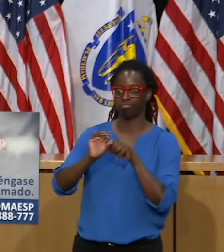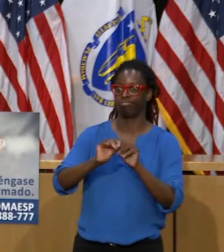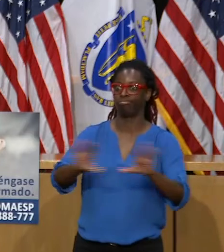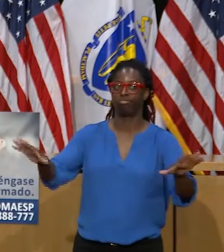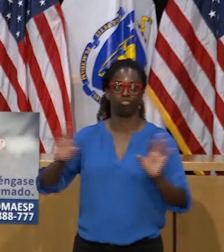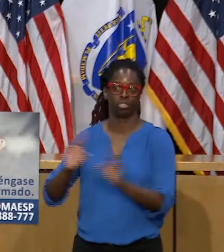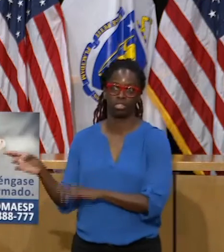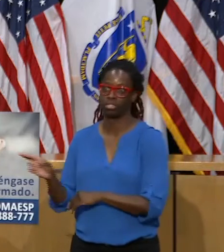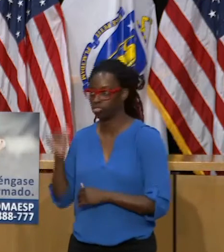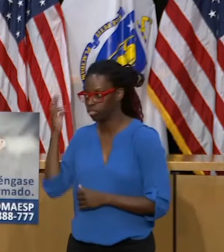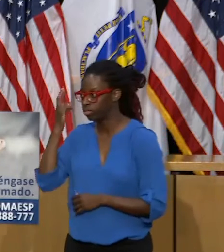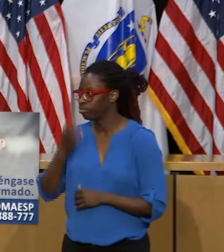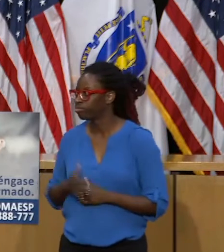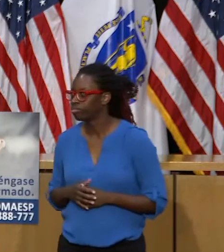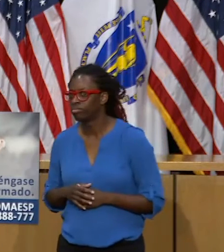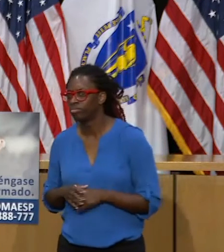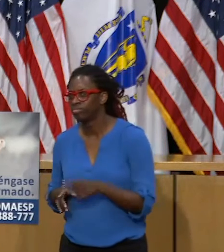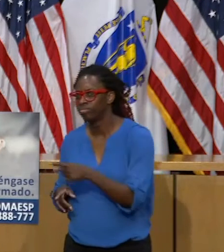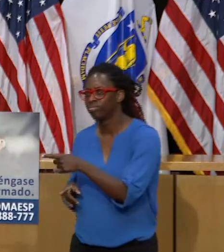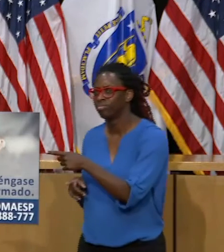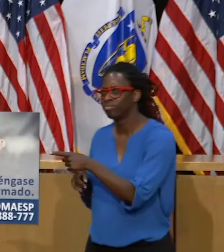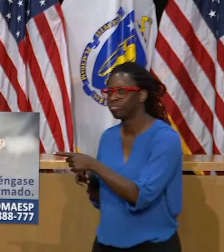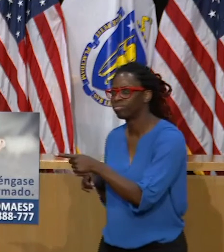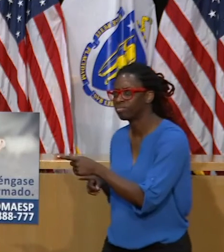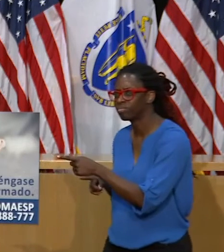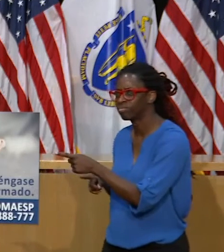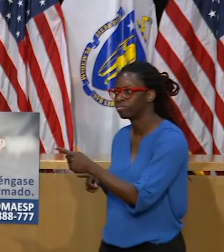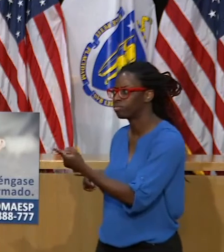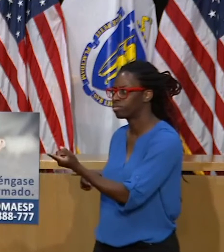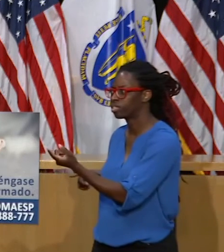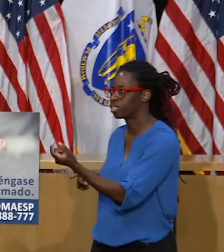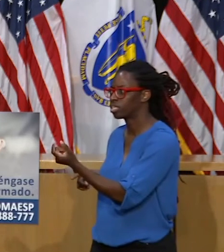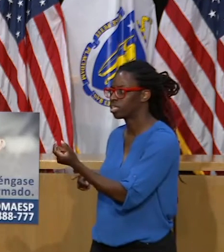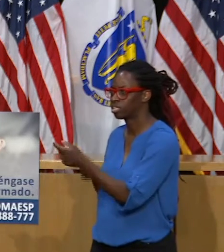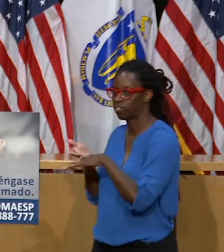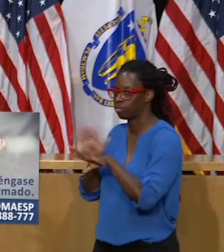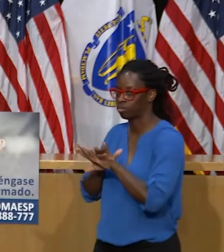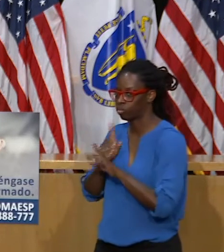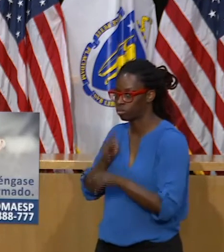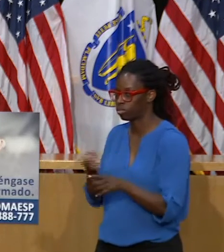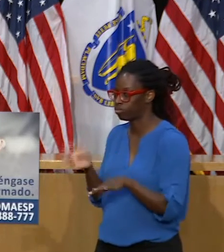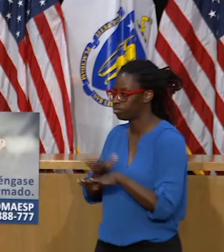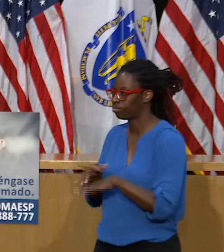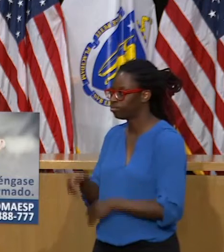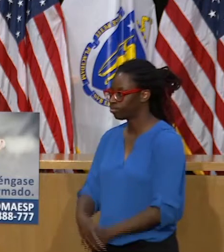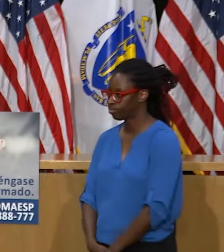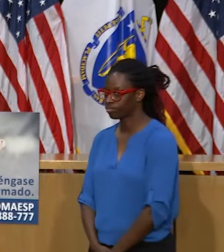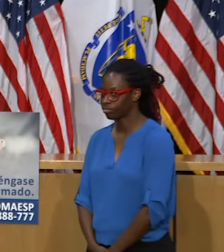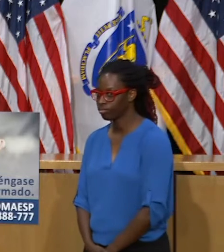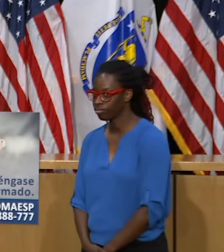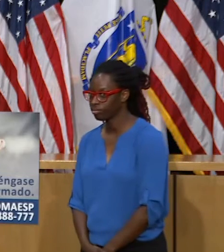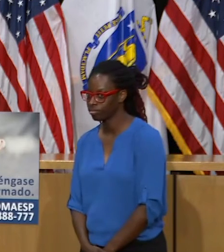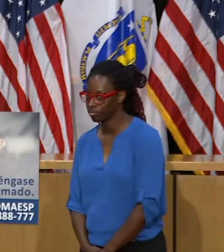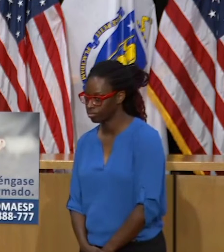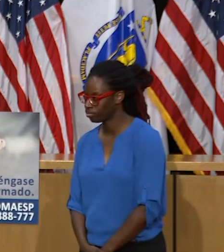I don't see any teachers represented up here today. Pardon me? What is your message to teachers? I don't see teachers represented up here today.